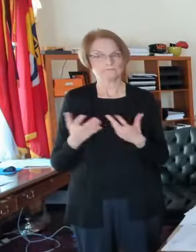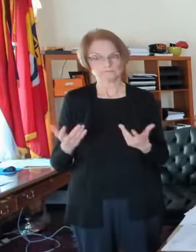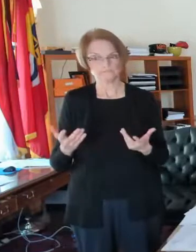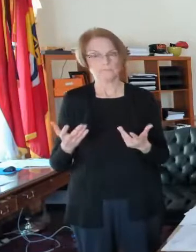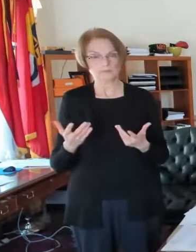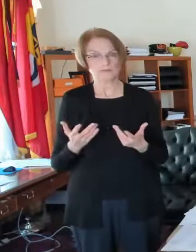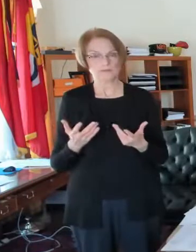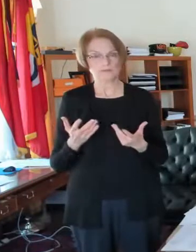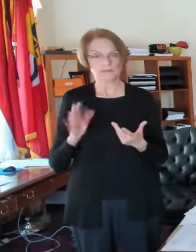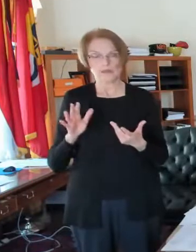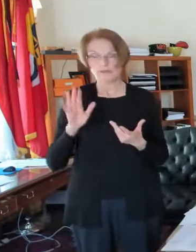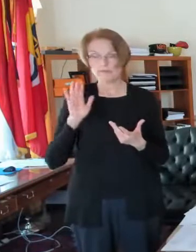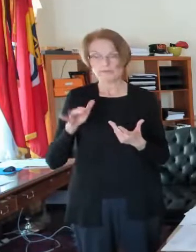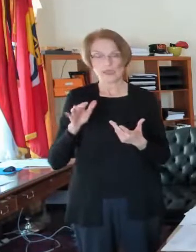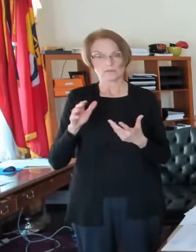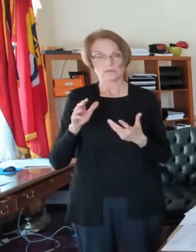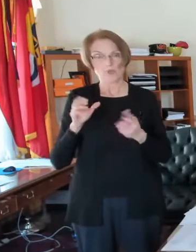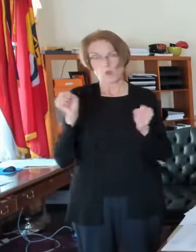a sustained,